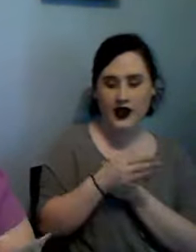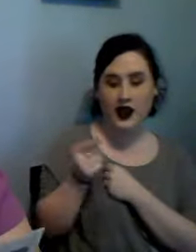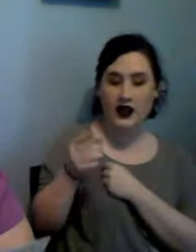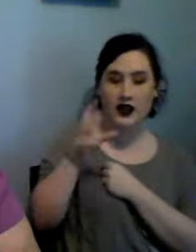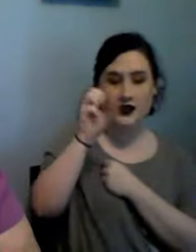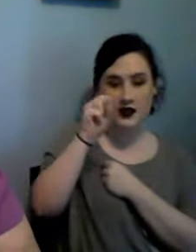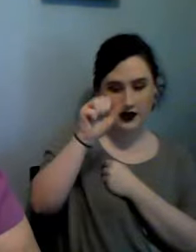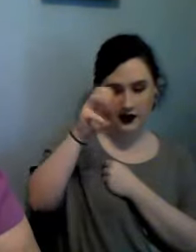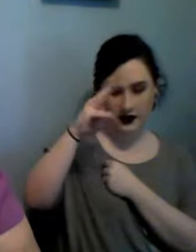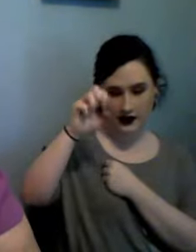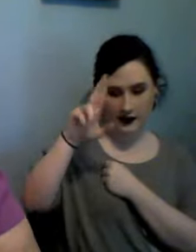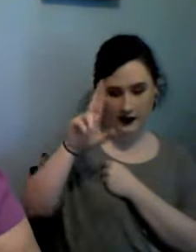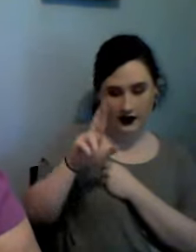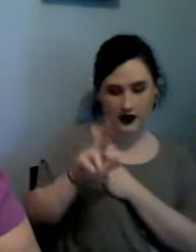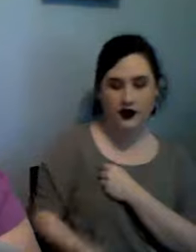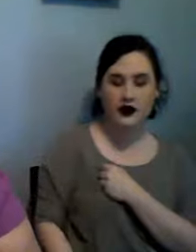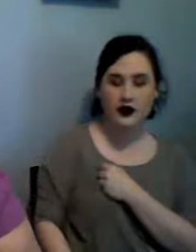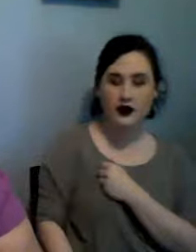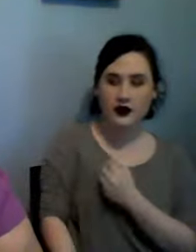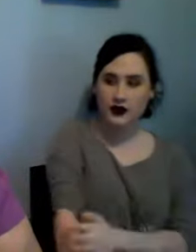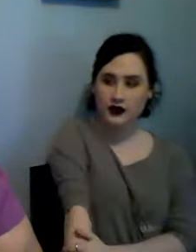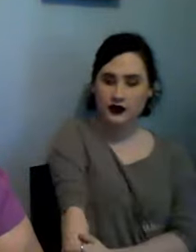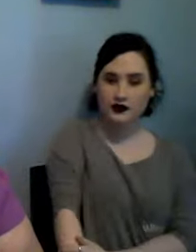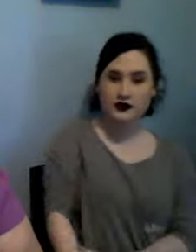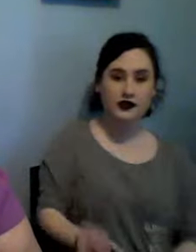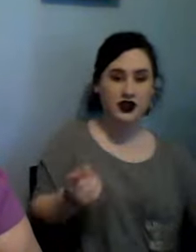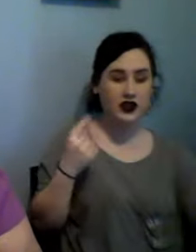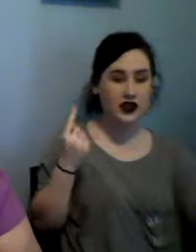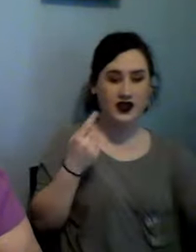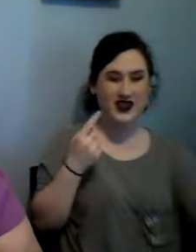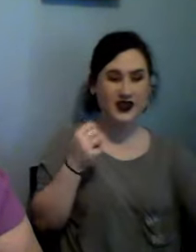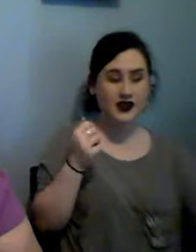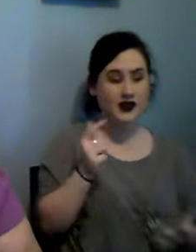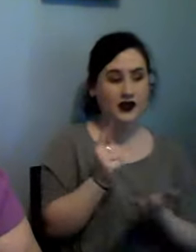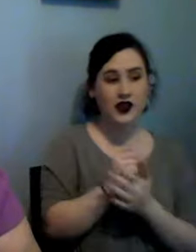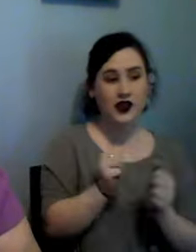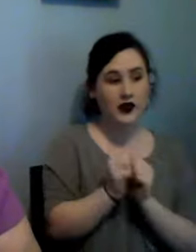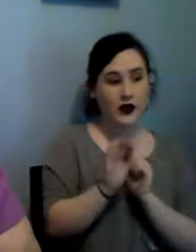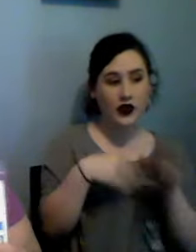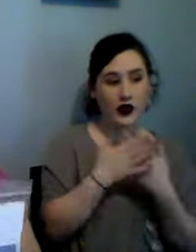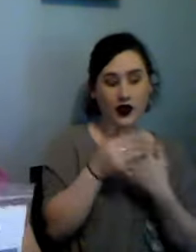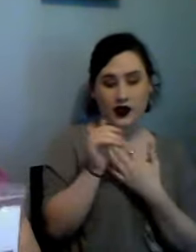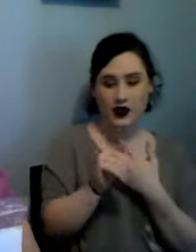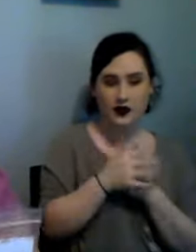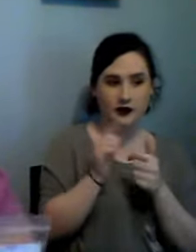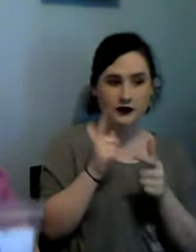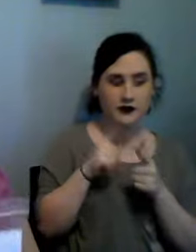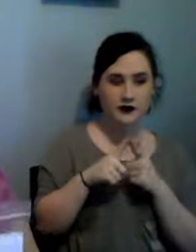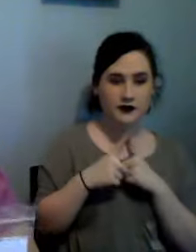I just fell it all into that and then Sue Hillis